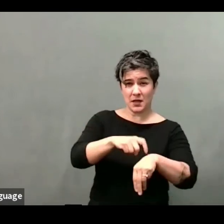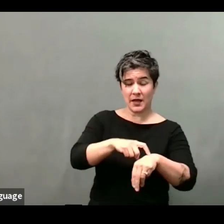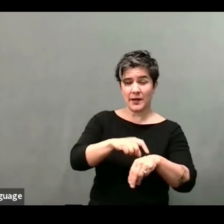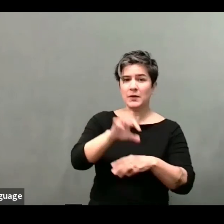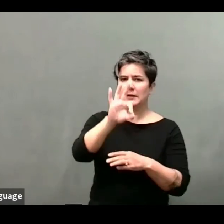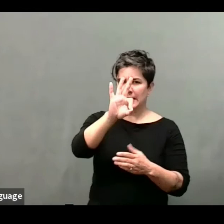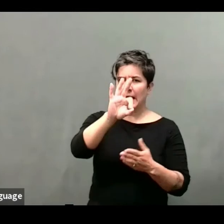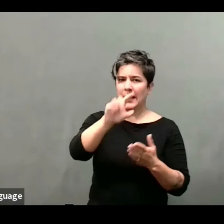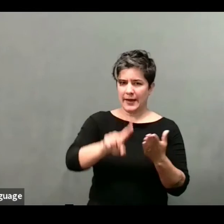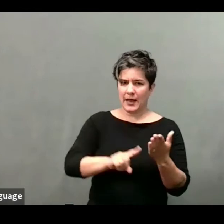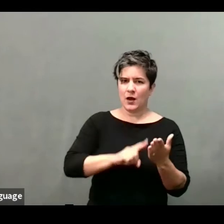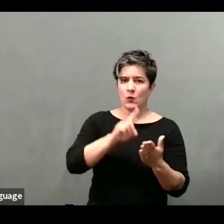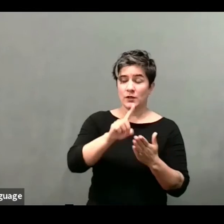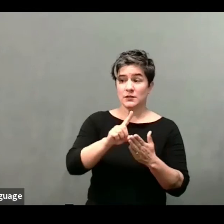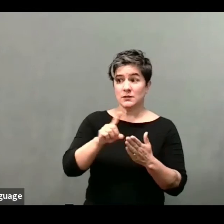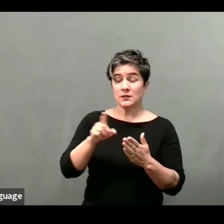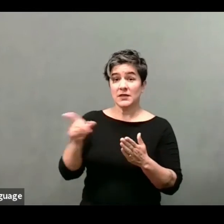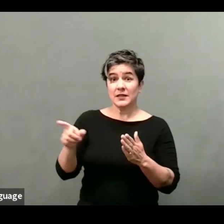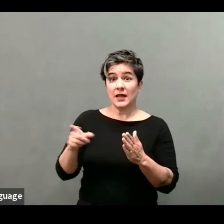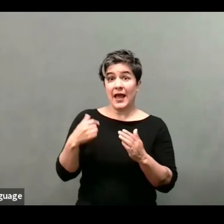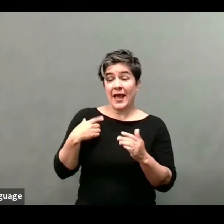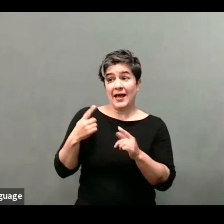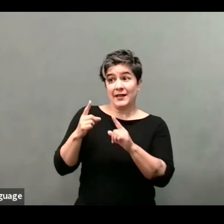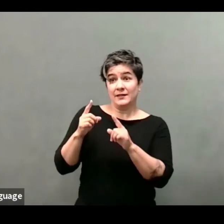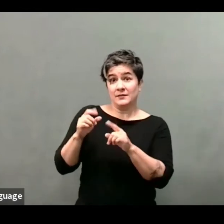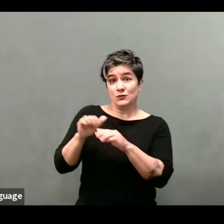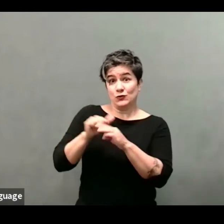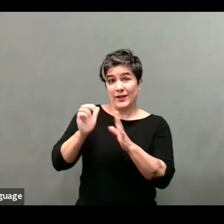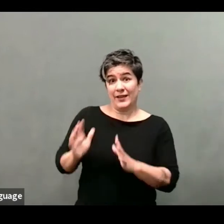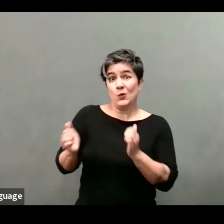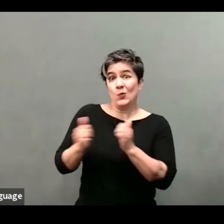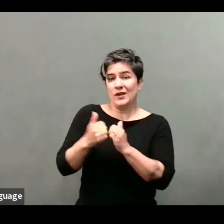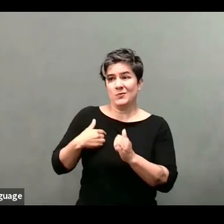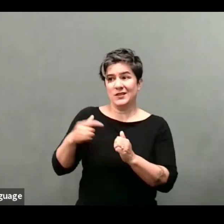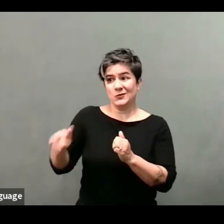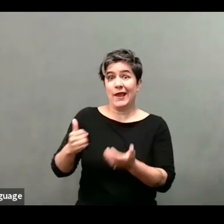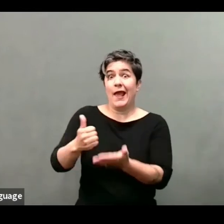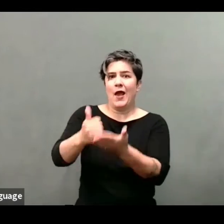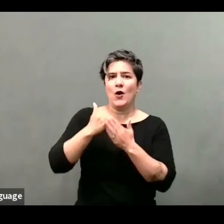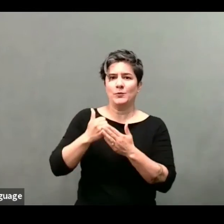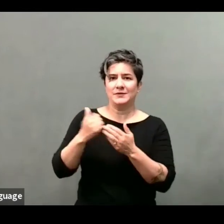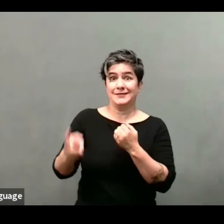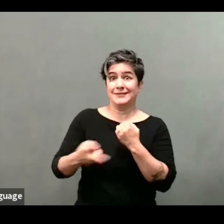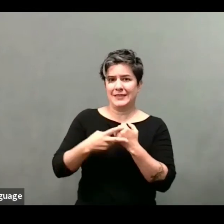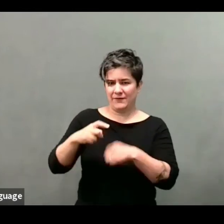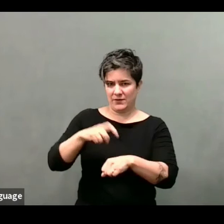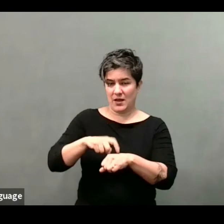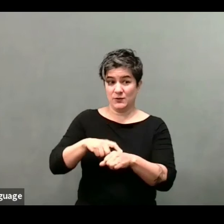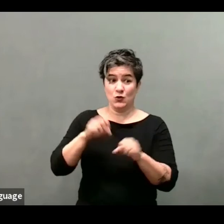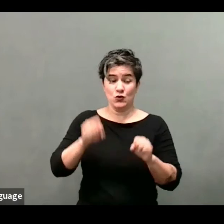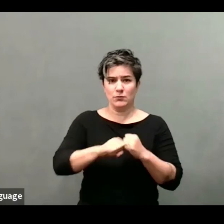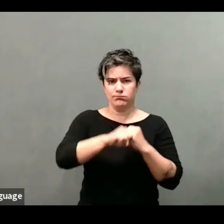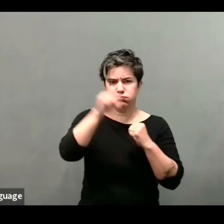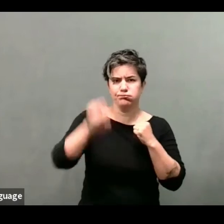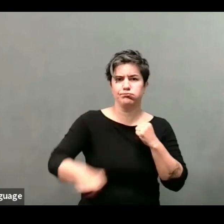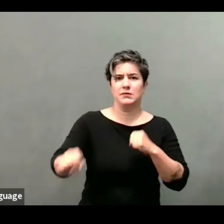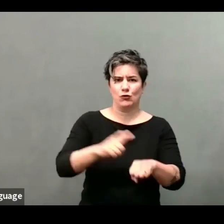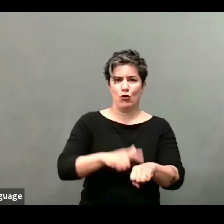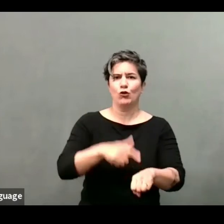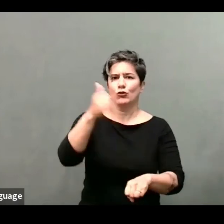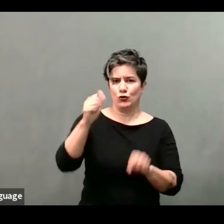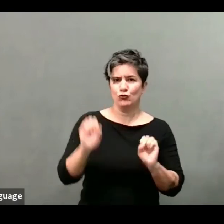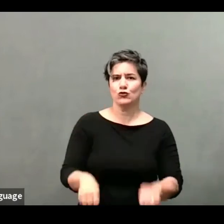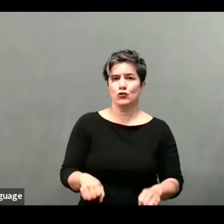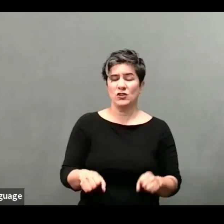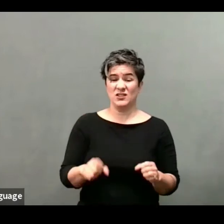me who was helping me with some of the work, actually. It all depends on what exactly happened during the